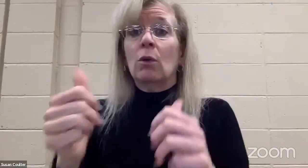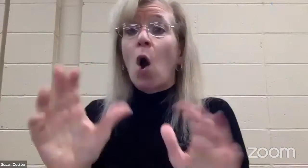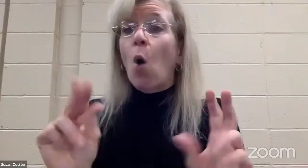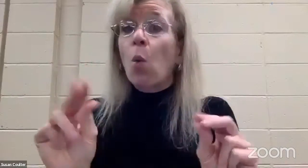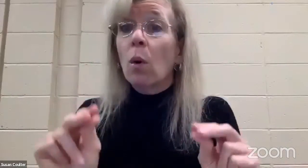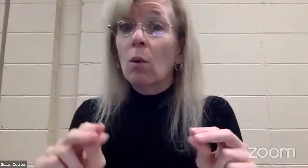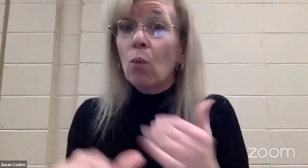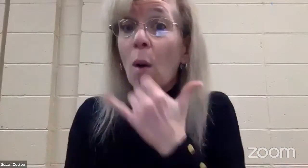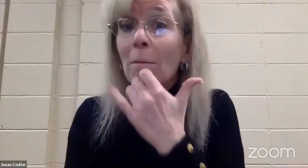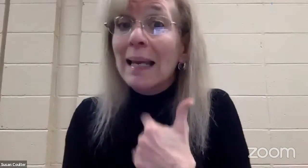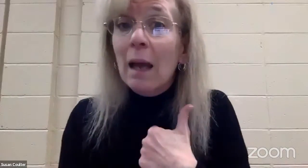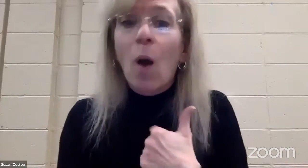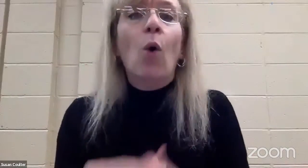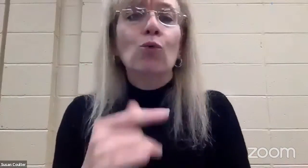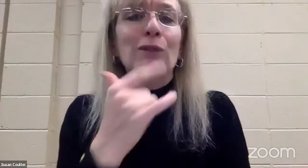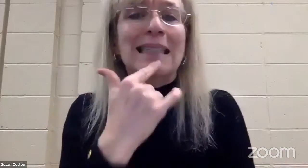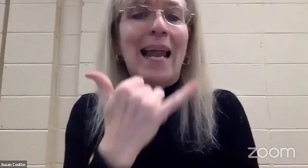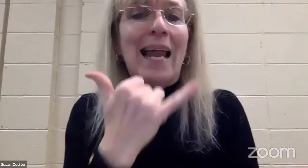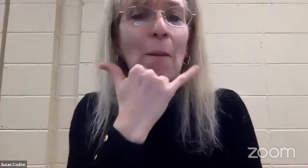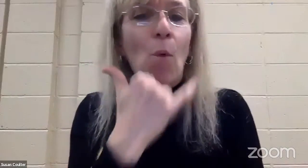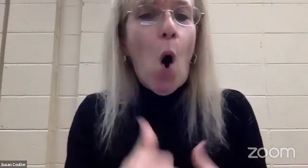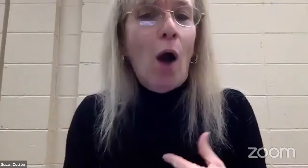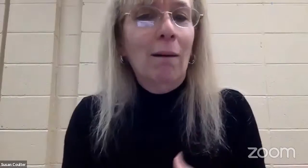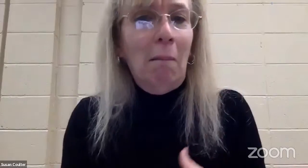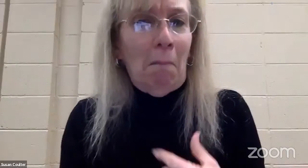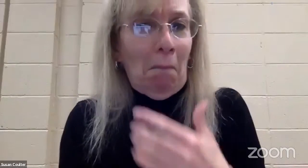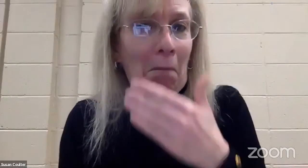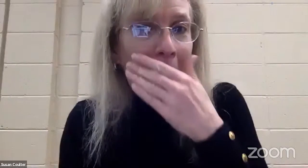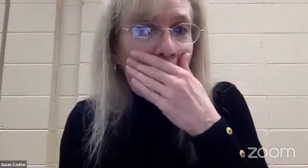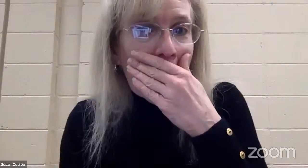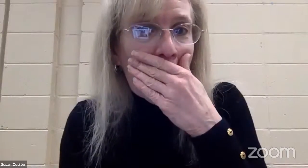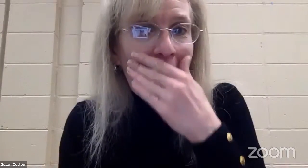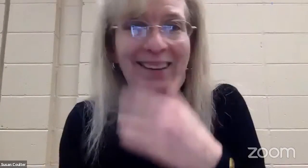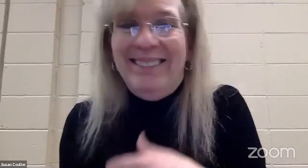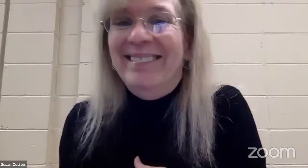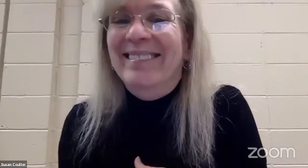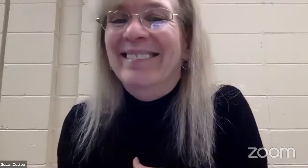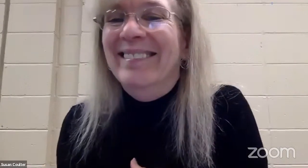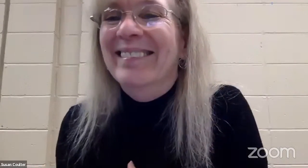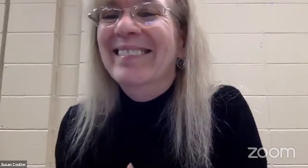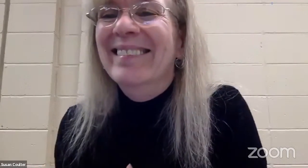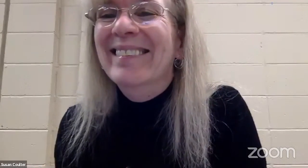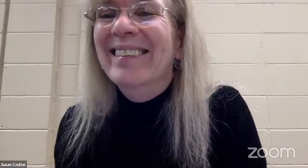Which, no, not me. Oh, she said I'm wrong.